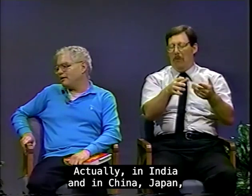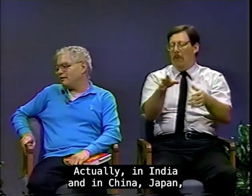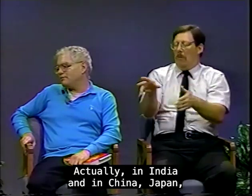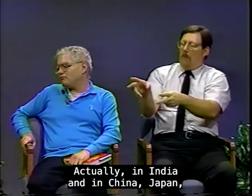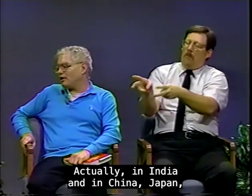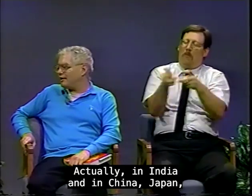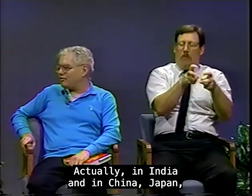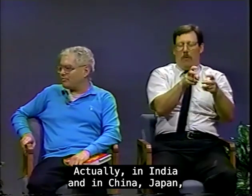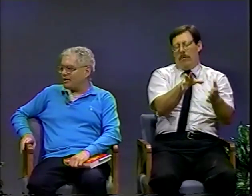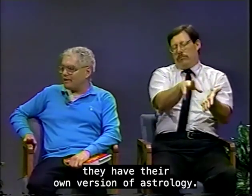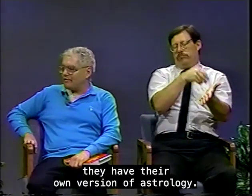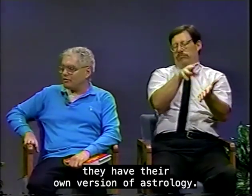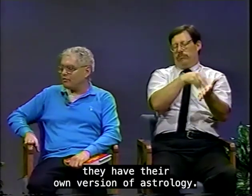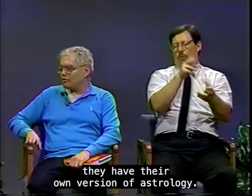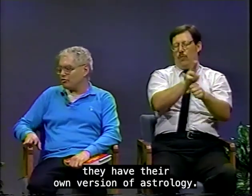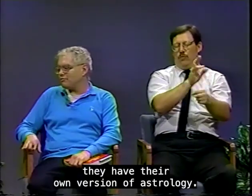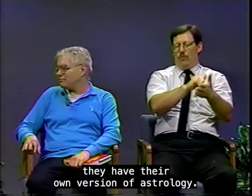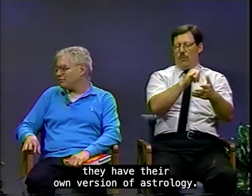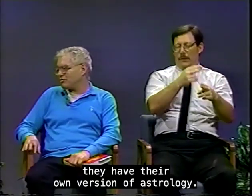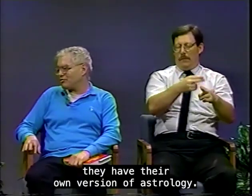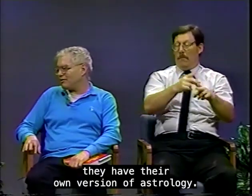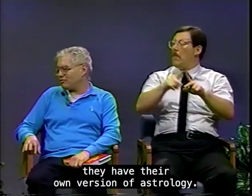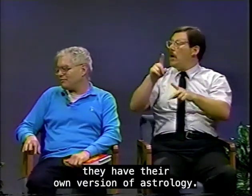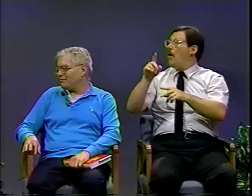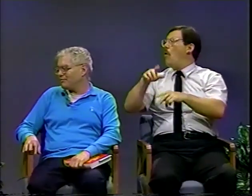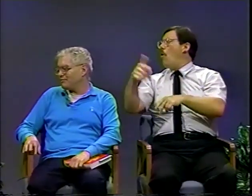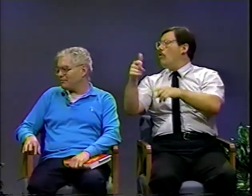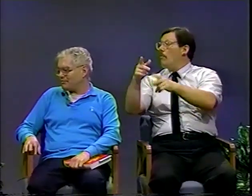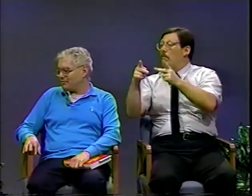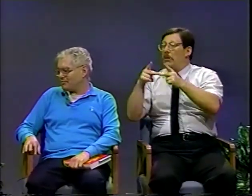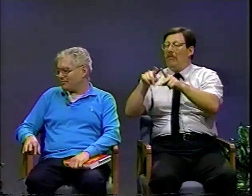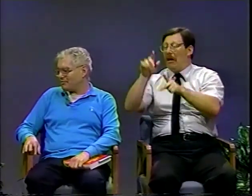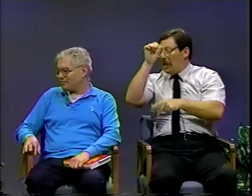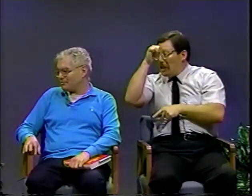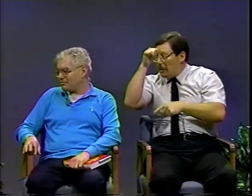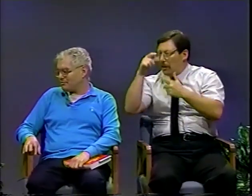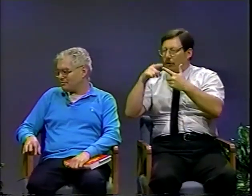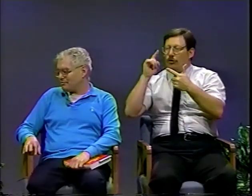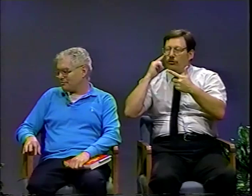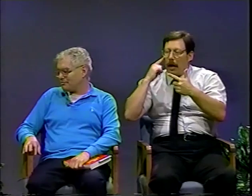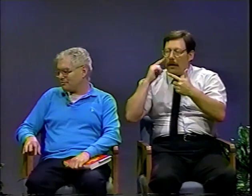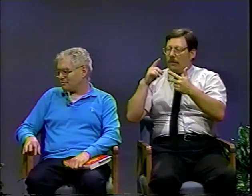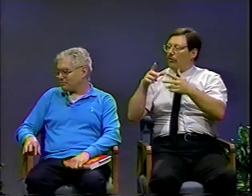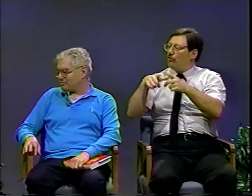in China, Japan, they have their own version of astrology.